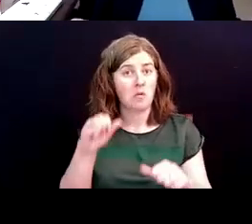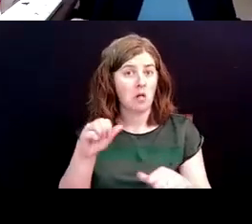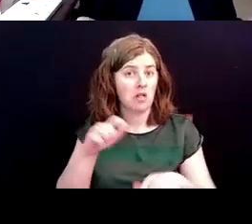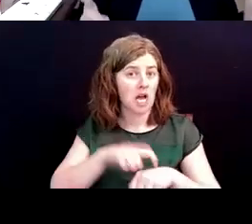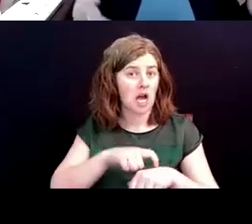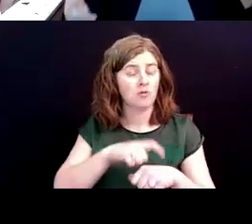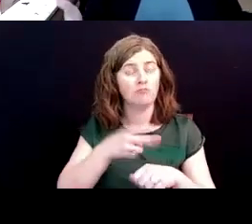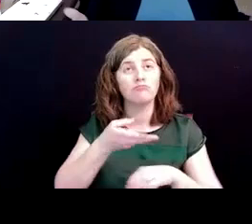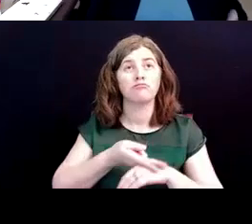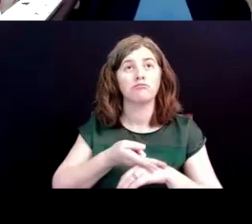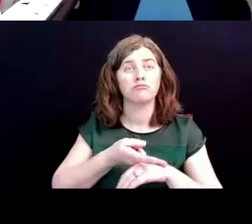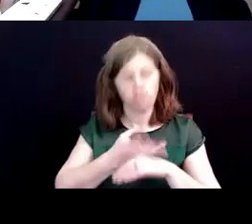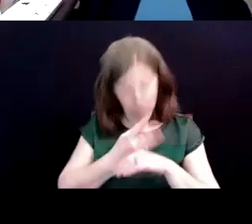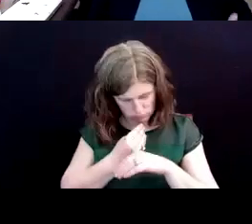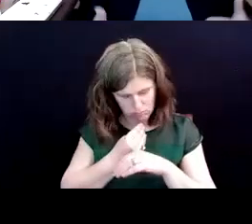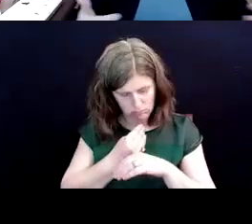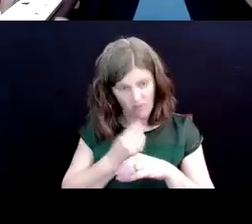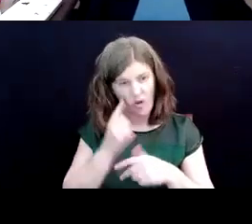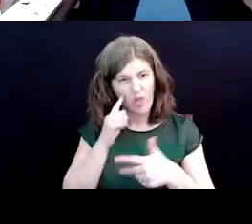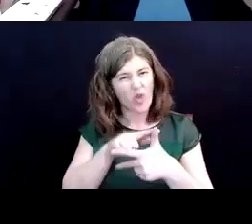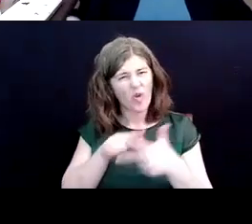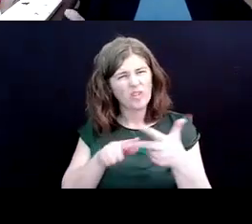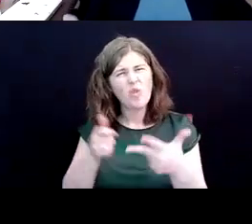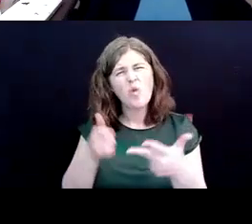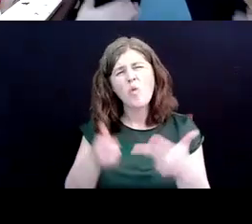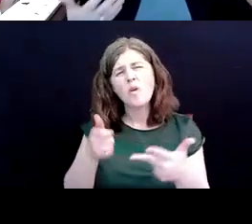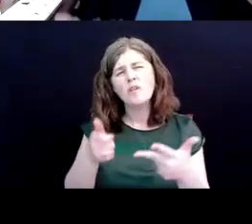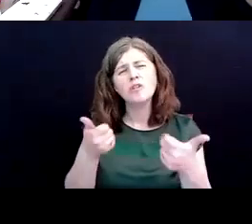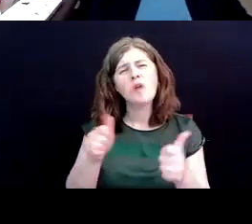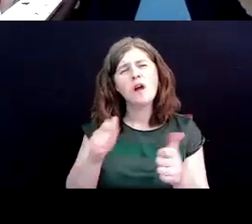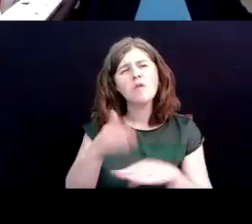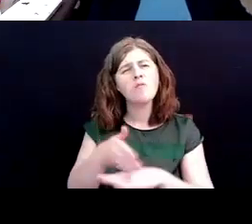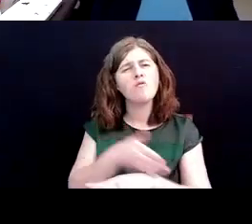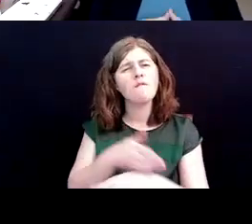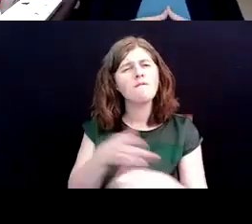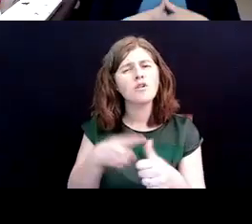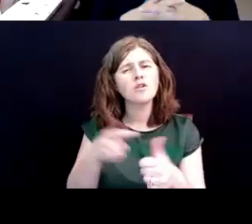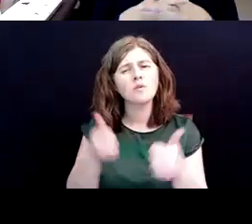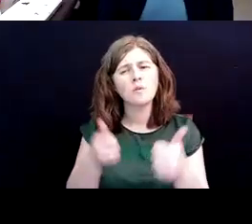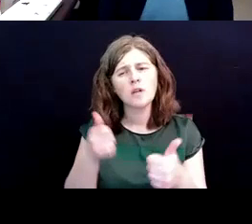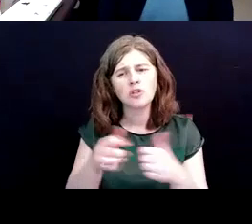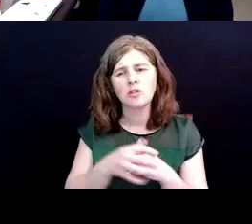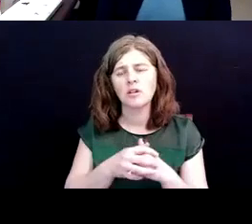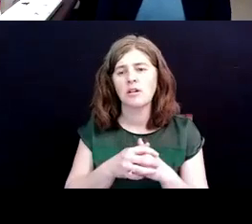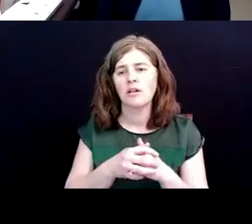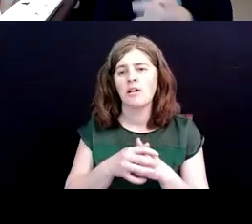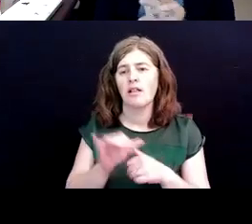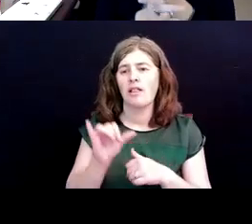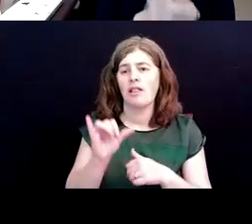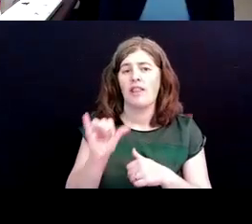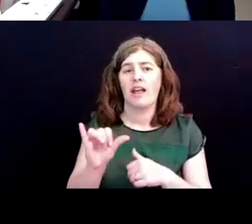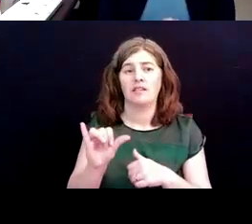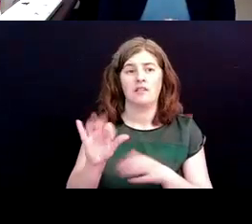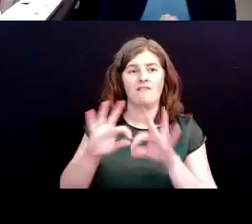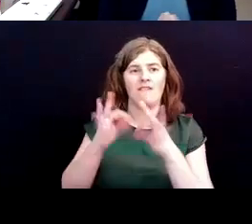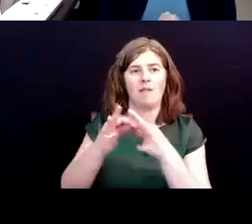time. Of these three things, which do you want to try working on first, right? So that's the family driving the bus. The